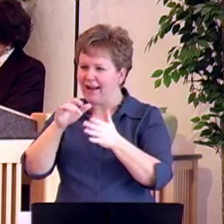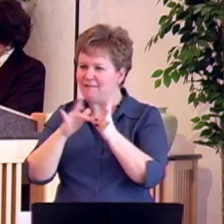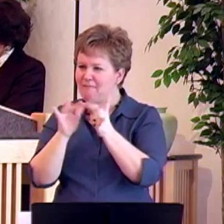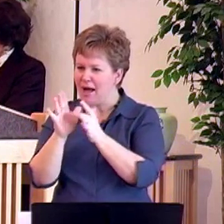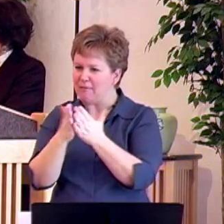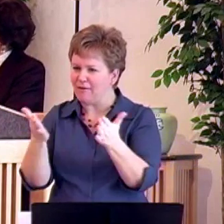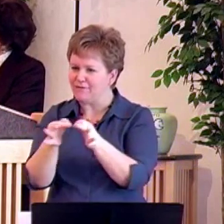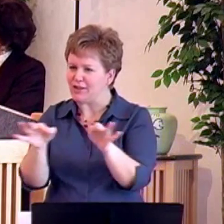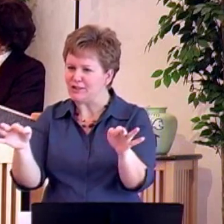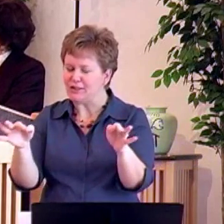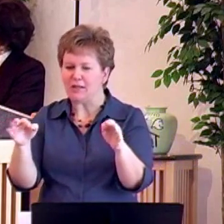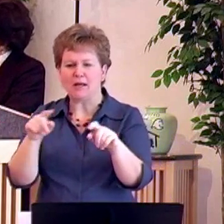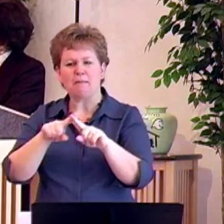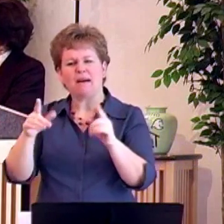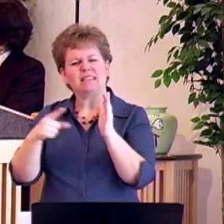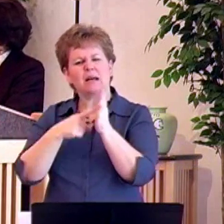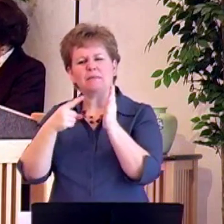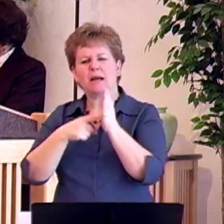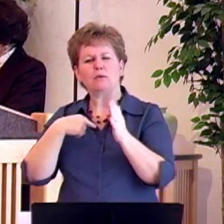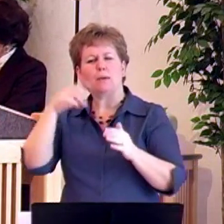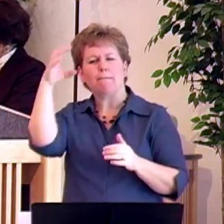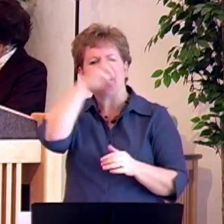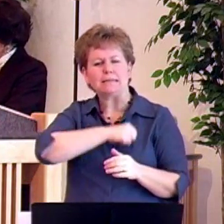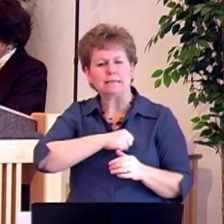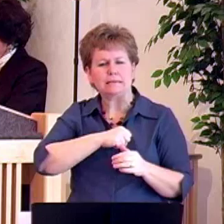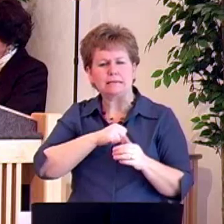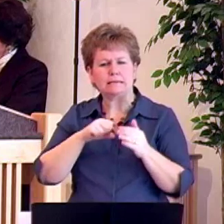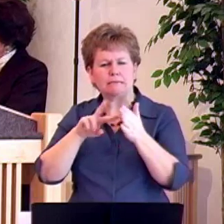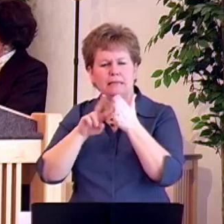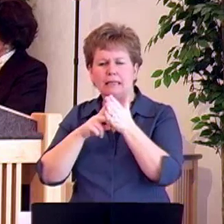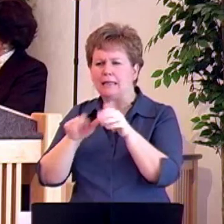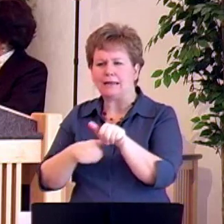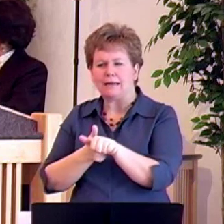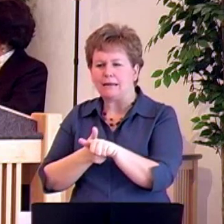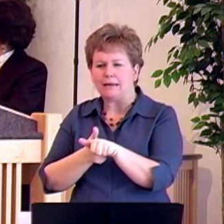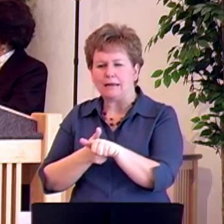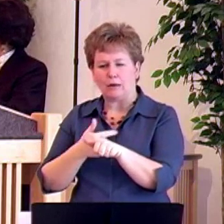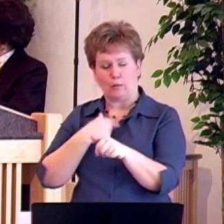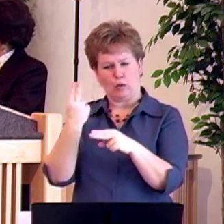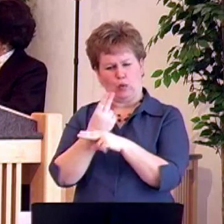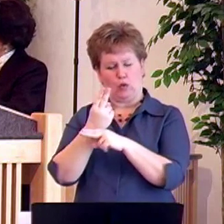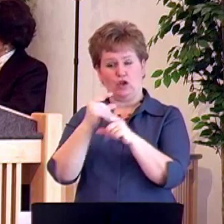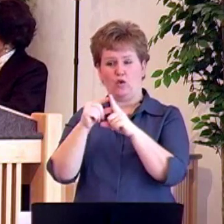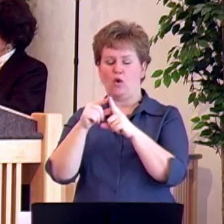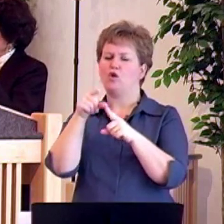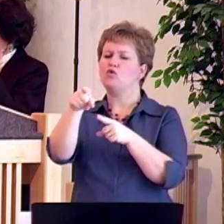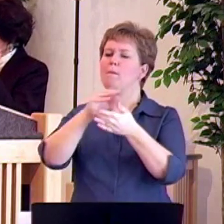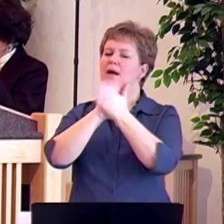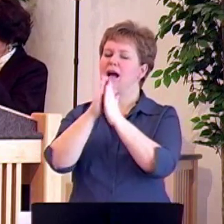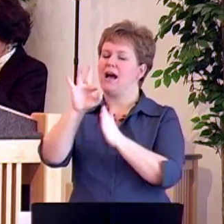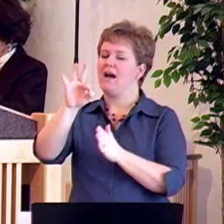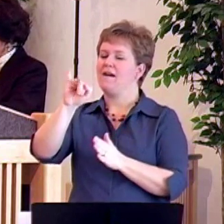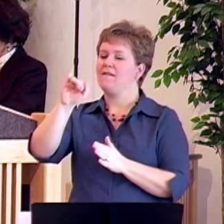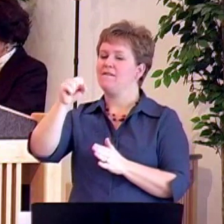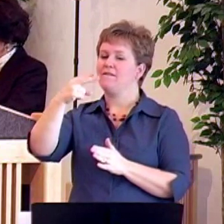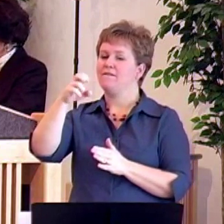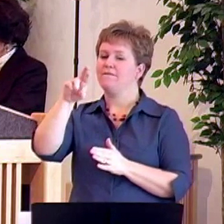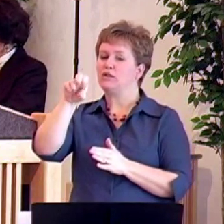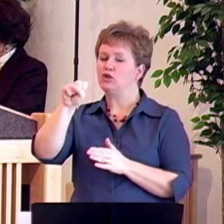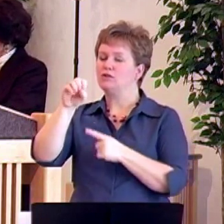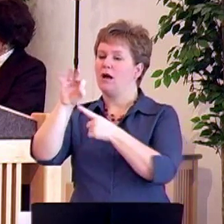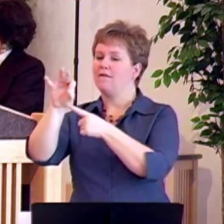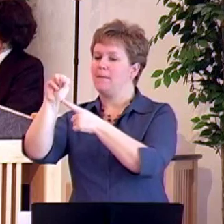what? We missed something important when we used that fishers of men language, aside from not being